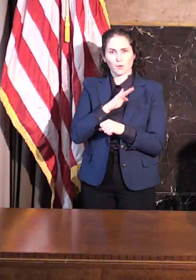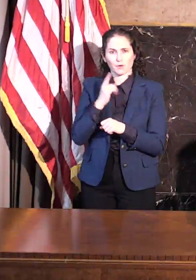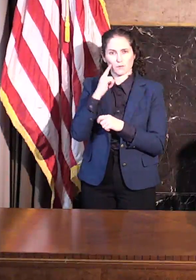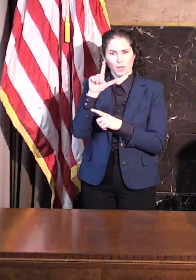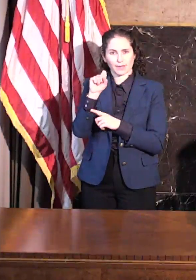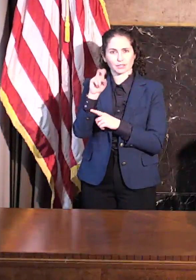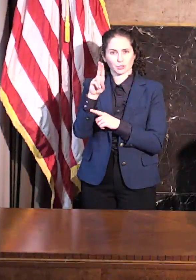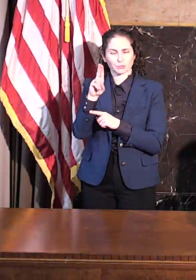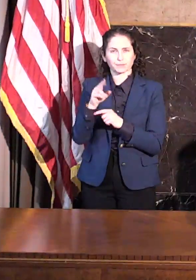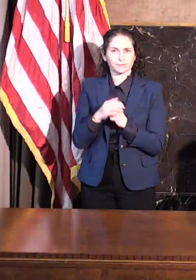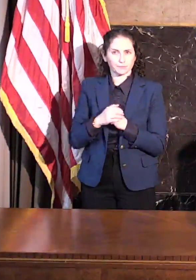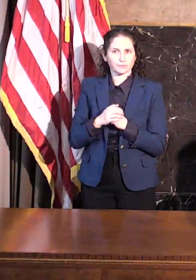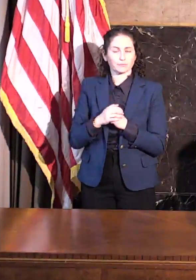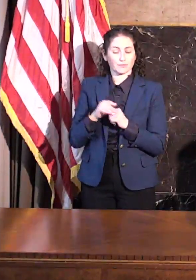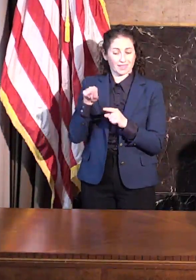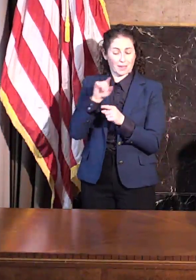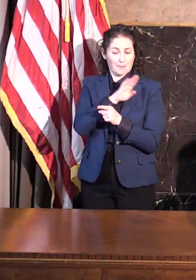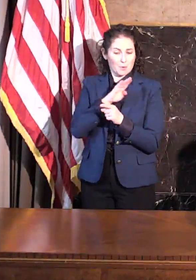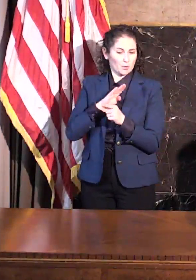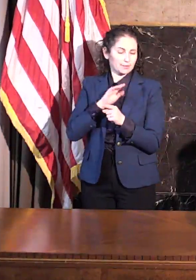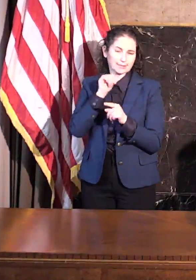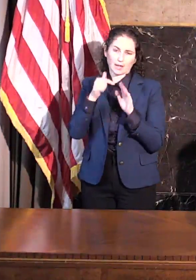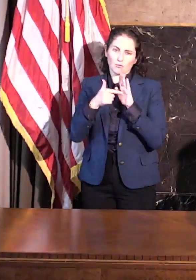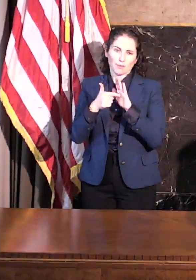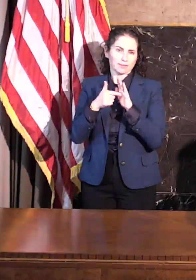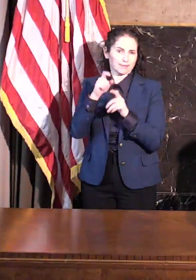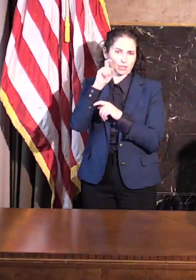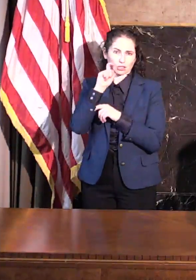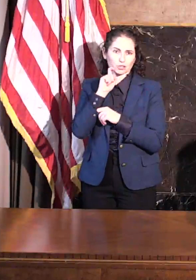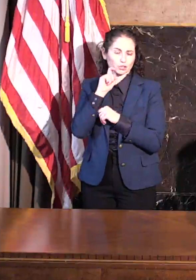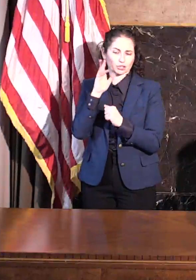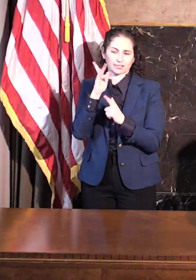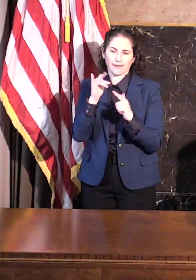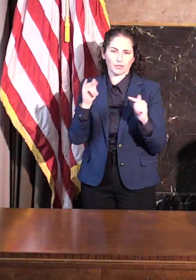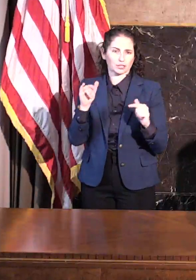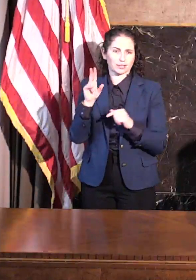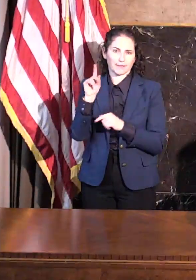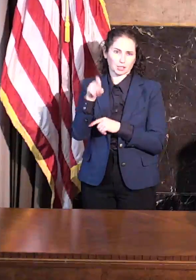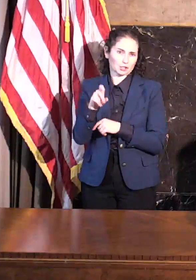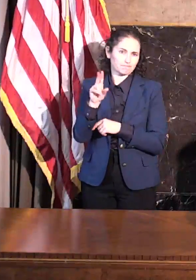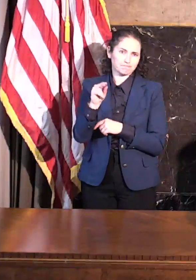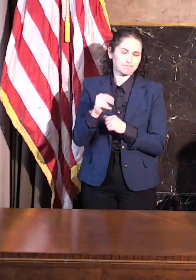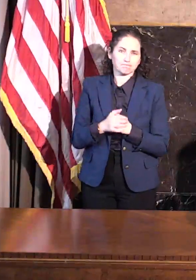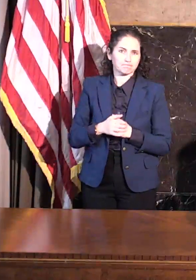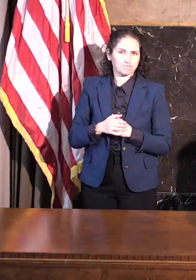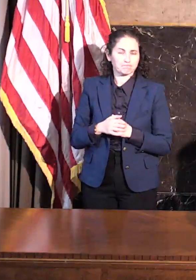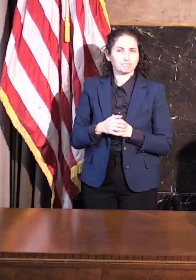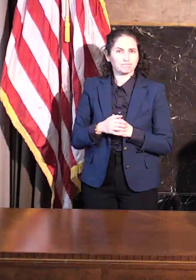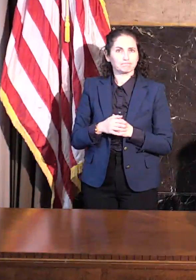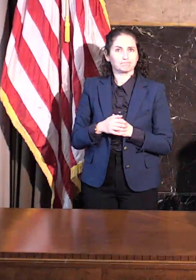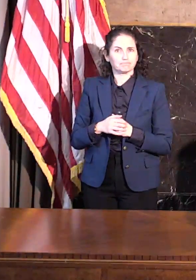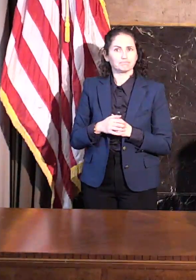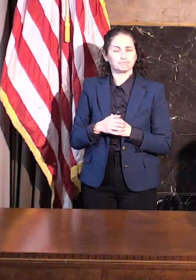student athletes and staff and faculty all over the state of Louisiana without respect to a particular